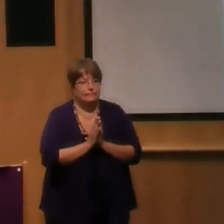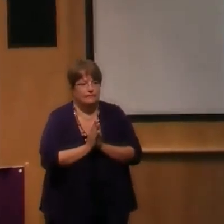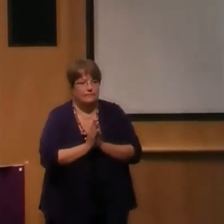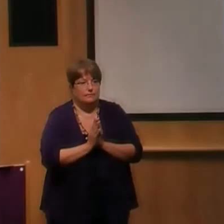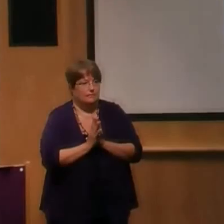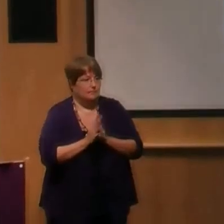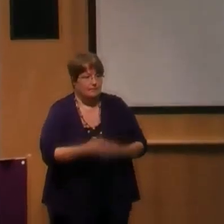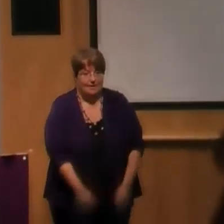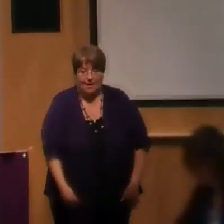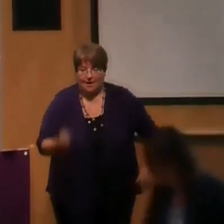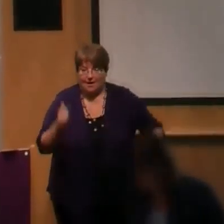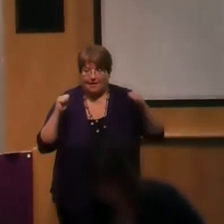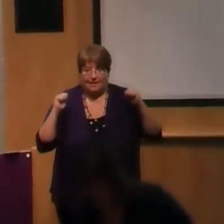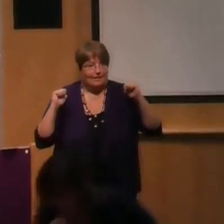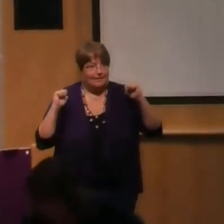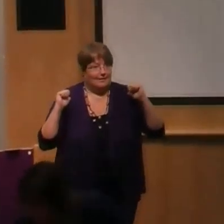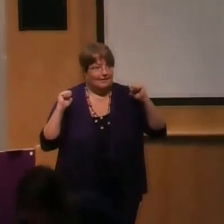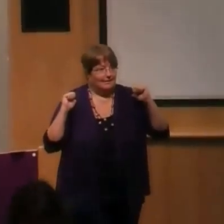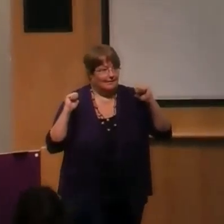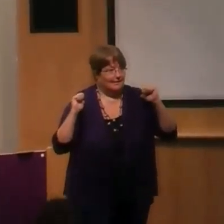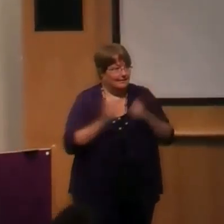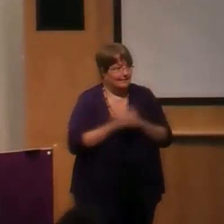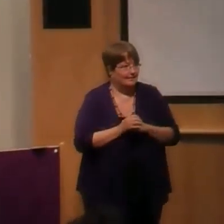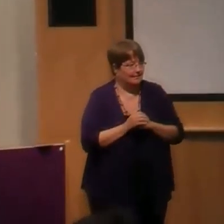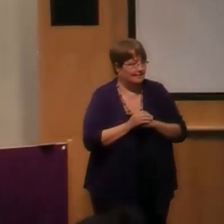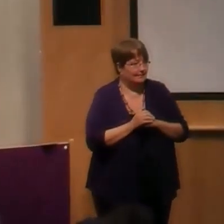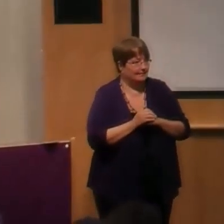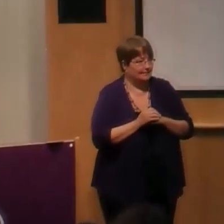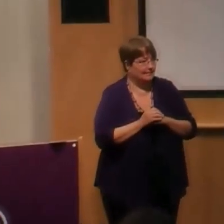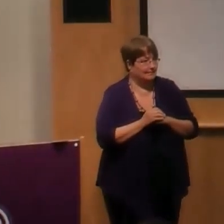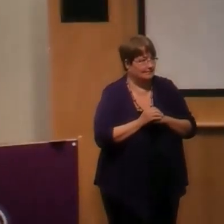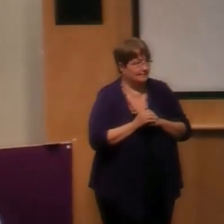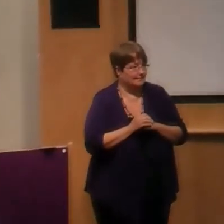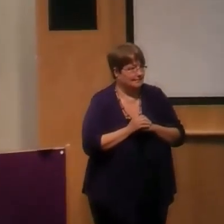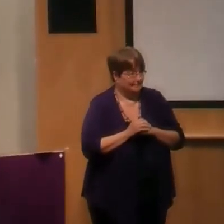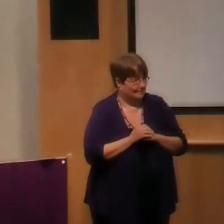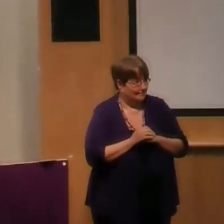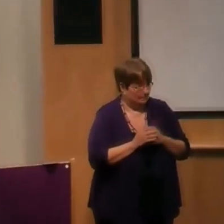Thank you.